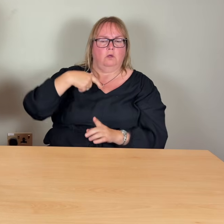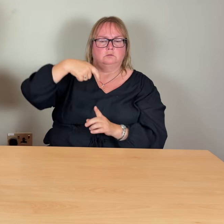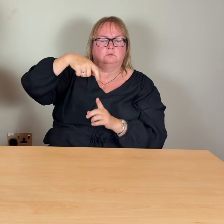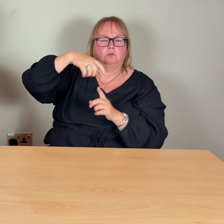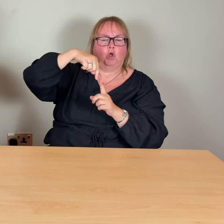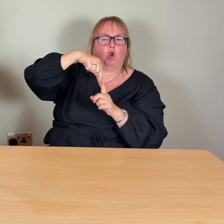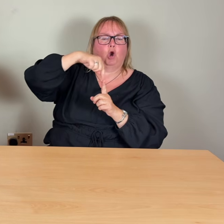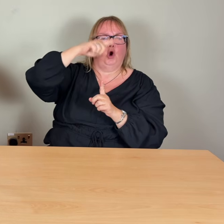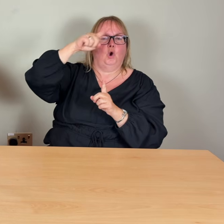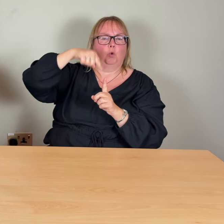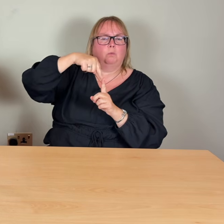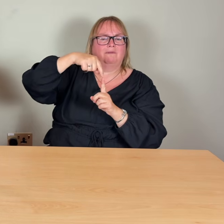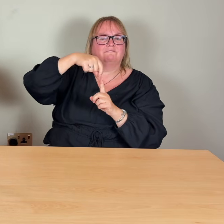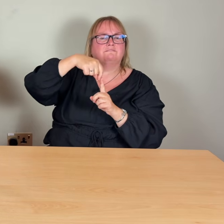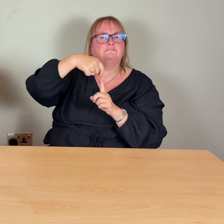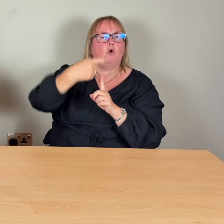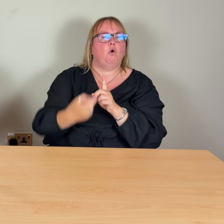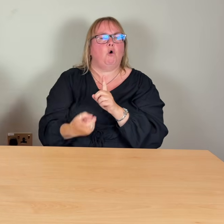tape.